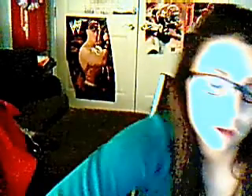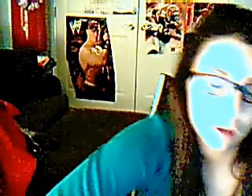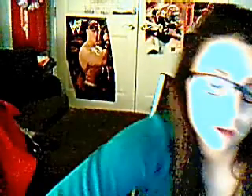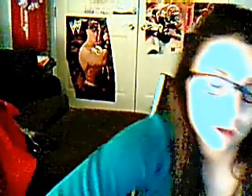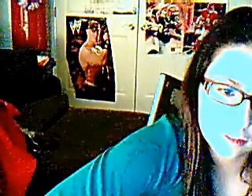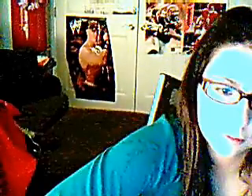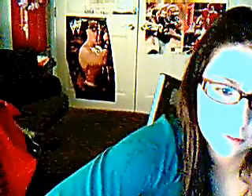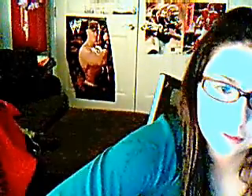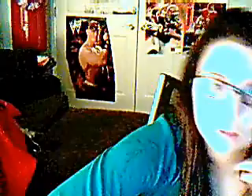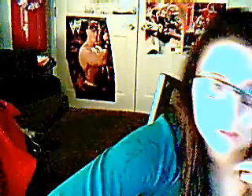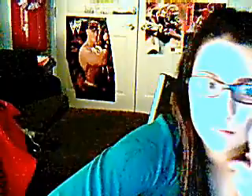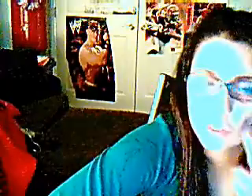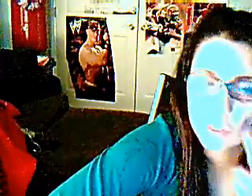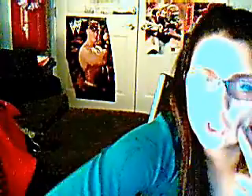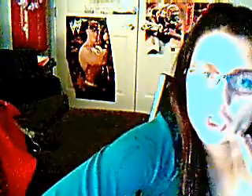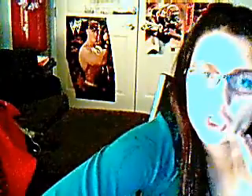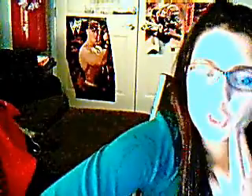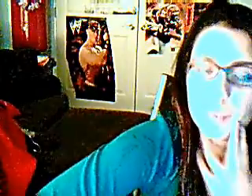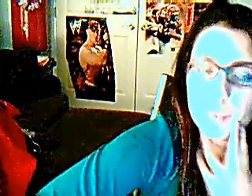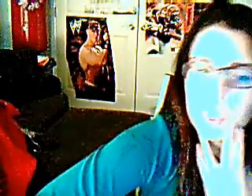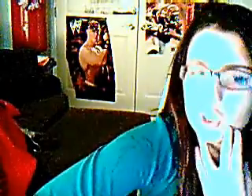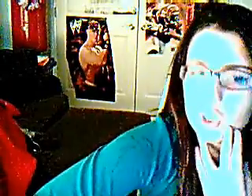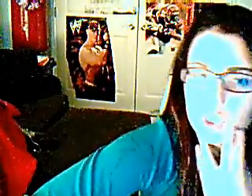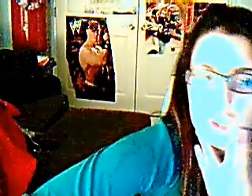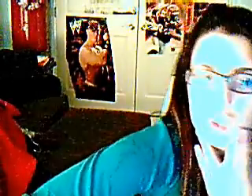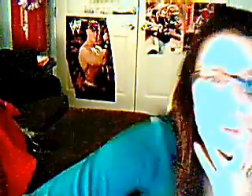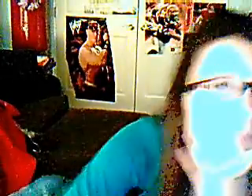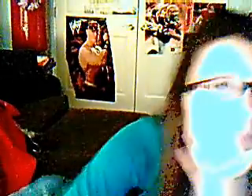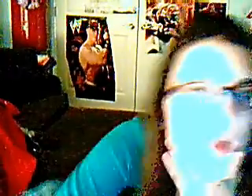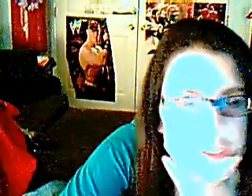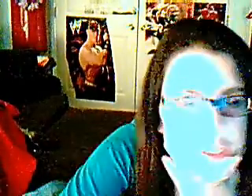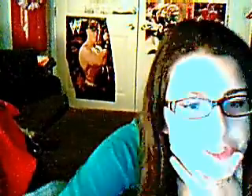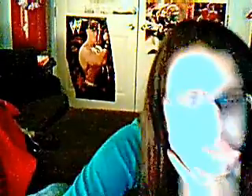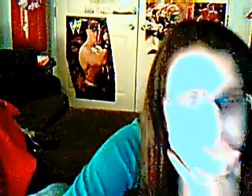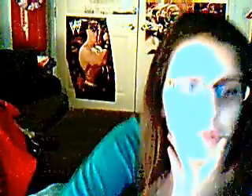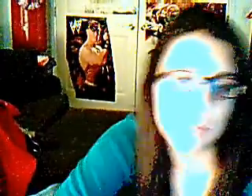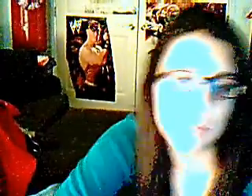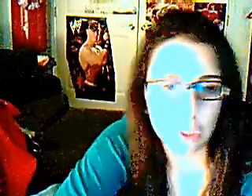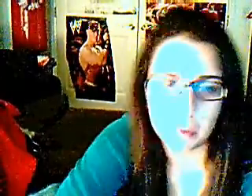yeah, that's pretty much it. Short, sweet, to the point, just like Oompa Loompa.